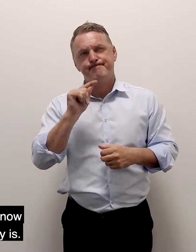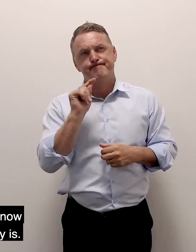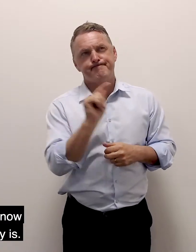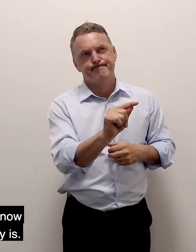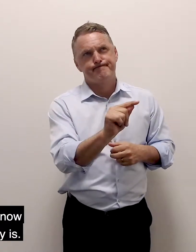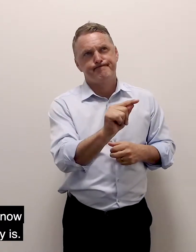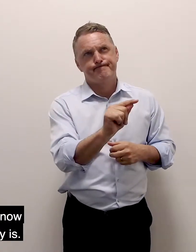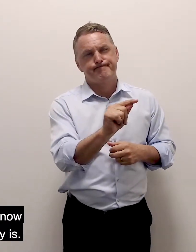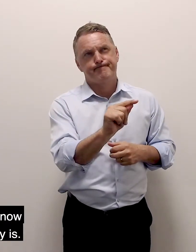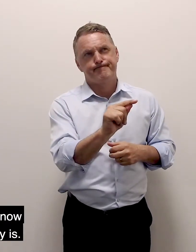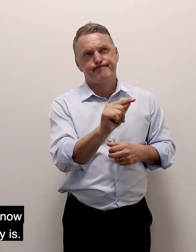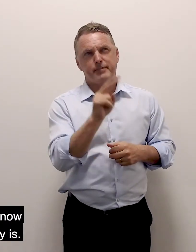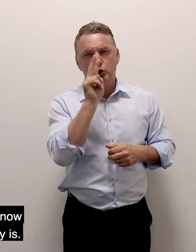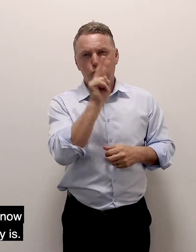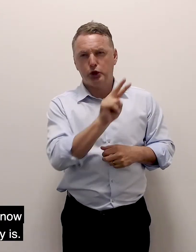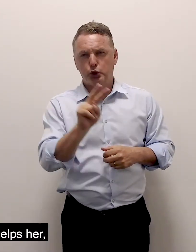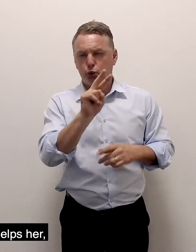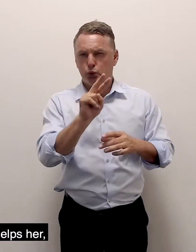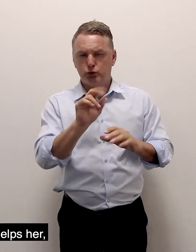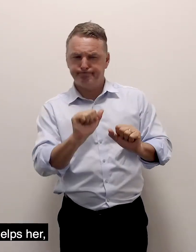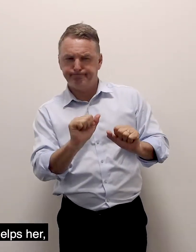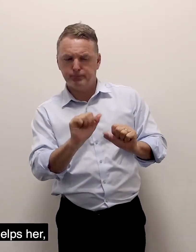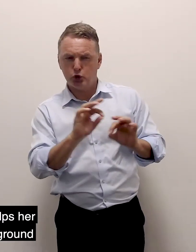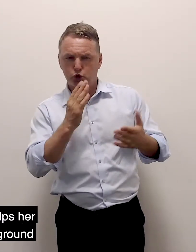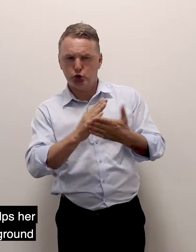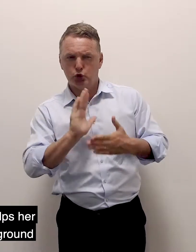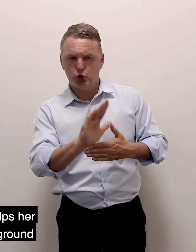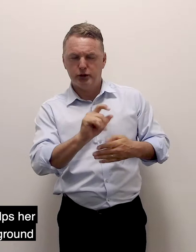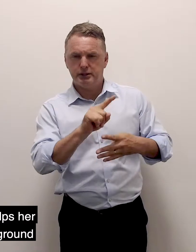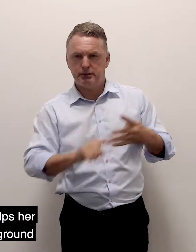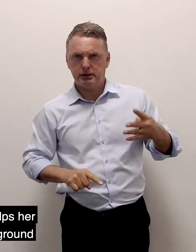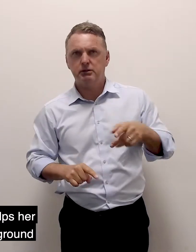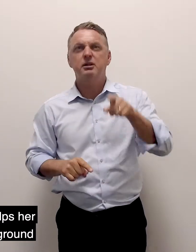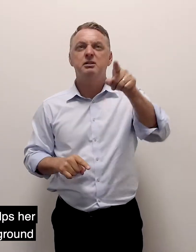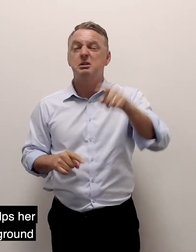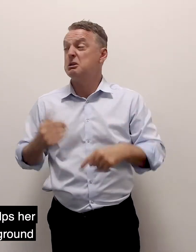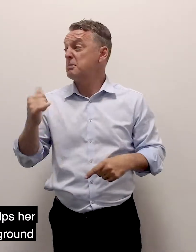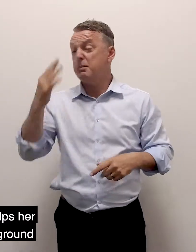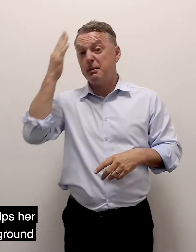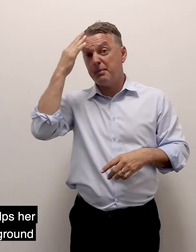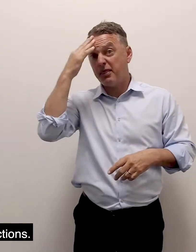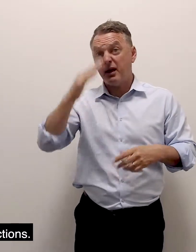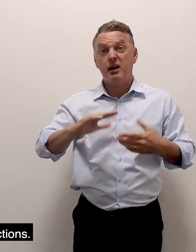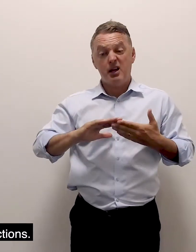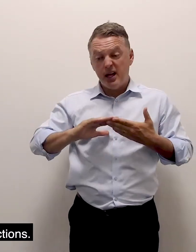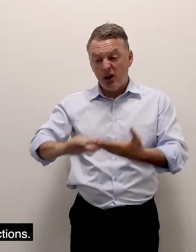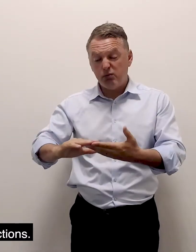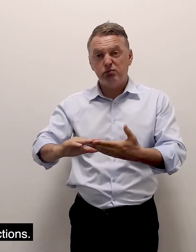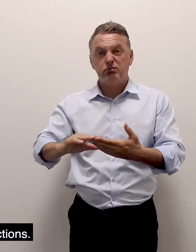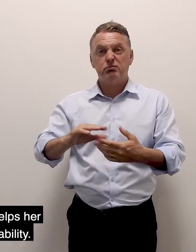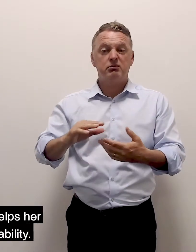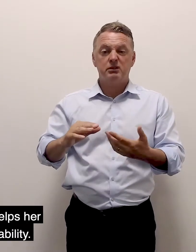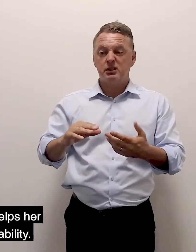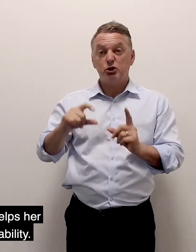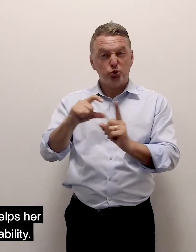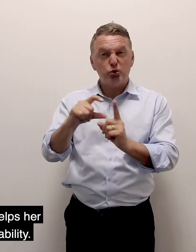we sort of don't know what her disability is. Let's say her mum helps her, maybe her mum helps her get down onto the ground or gives her